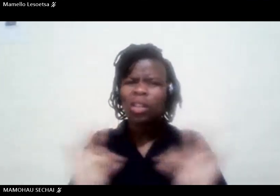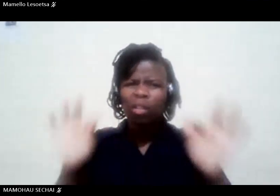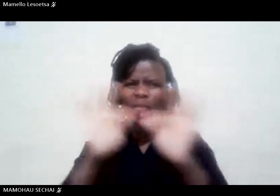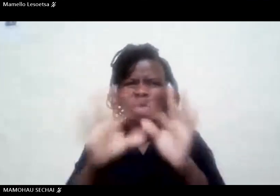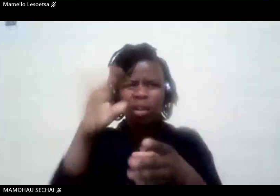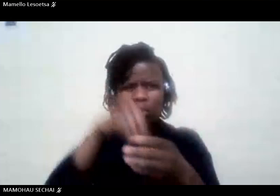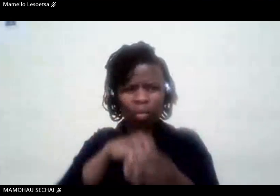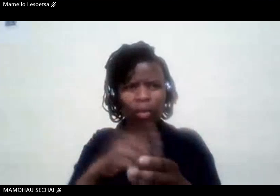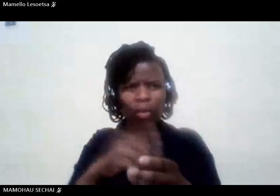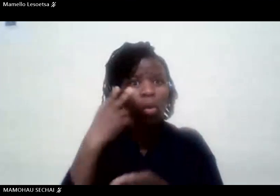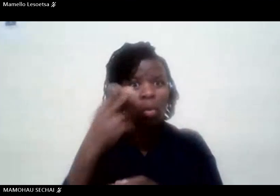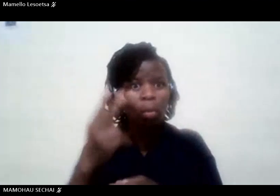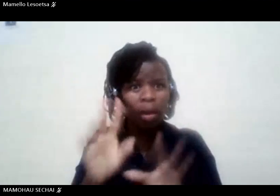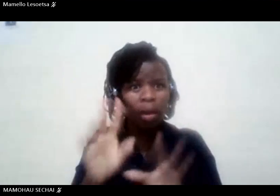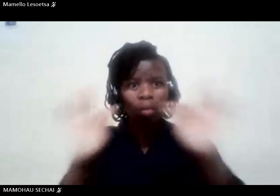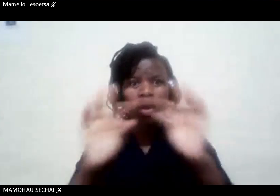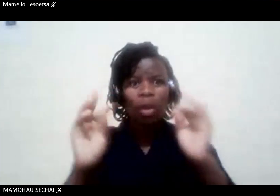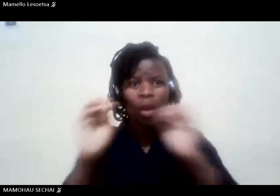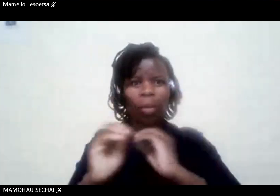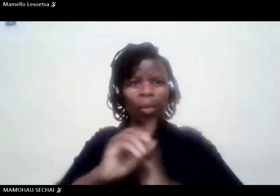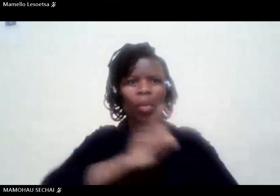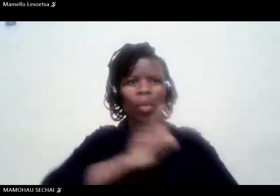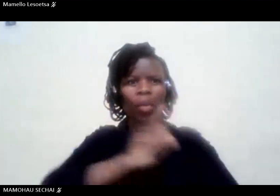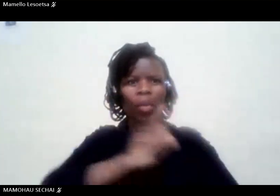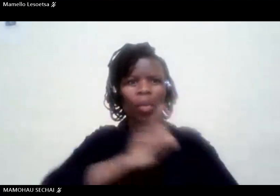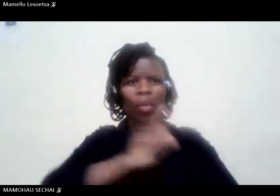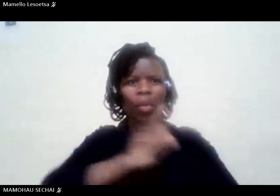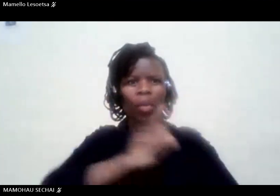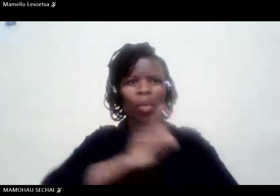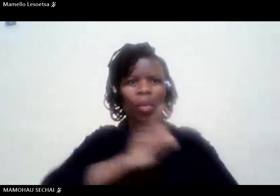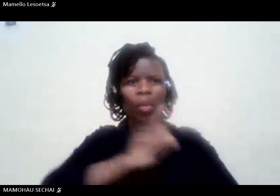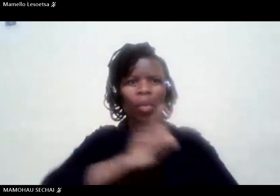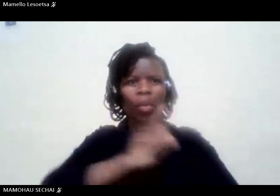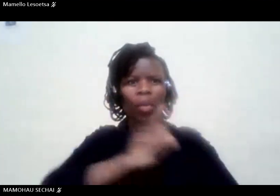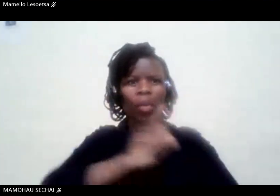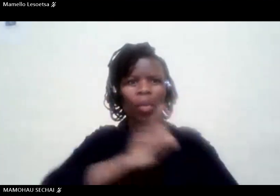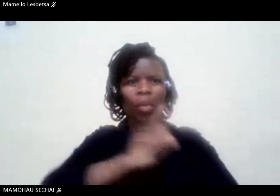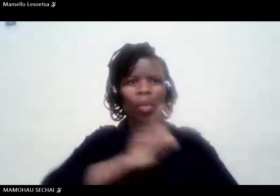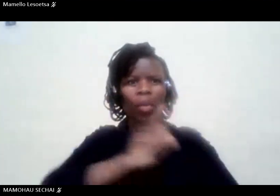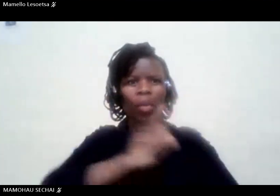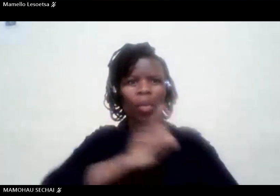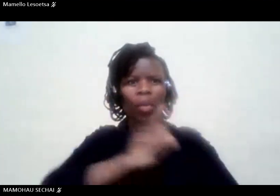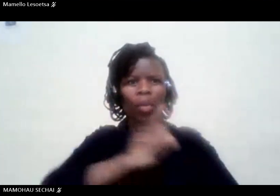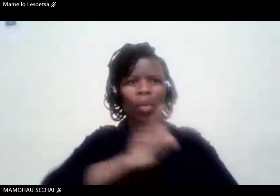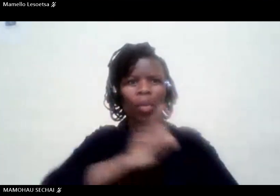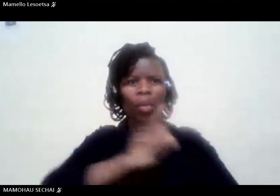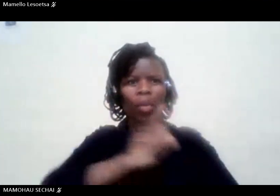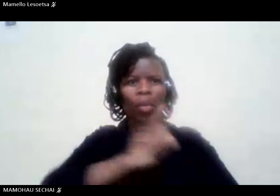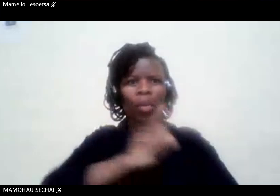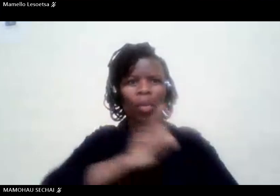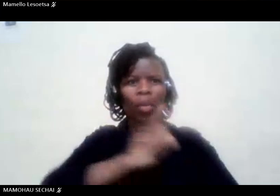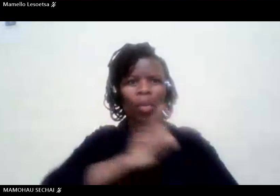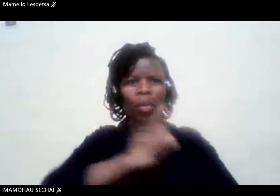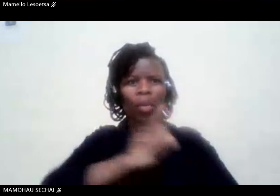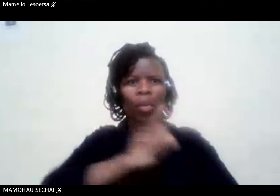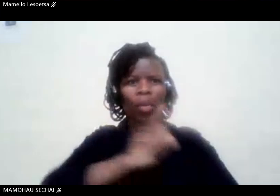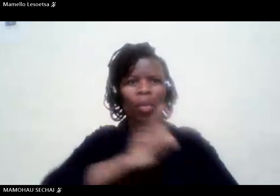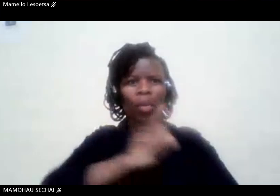visual impairment become a surgeon? Yeah. So what do you think about that